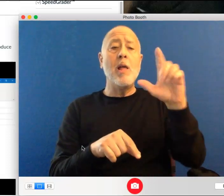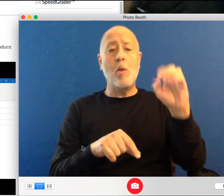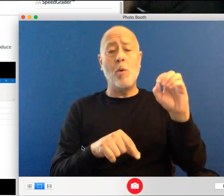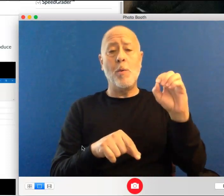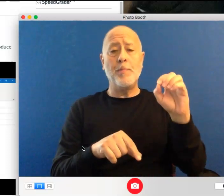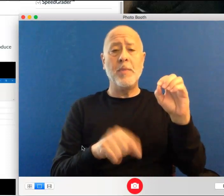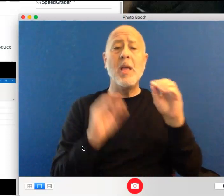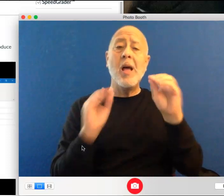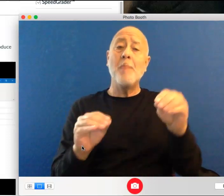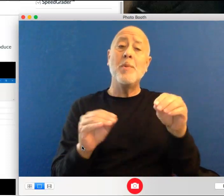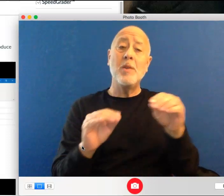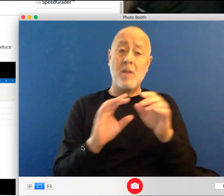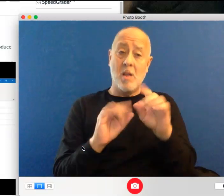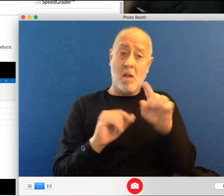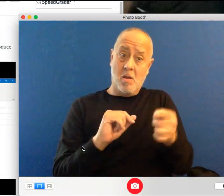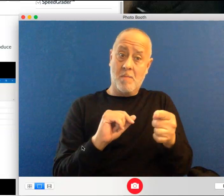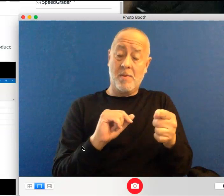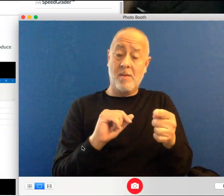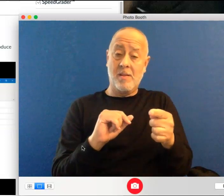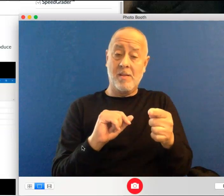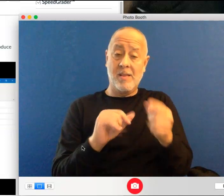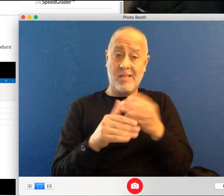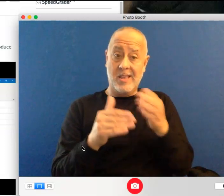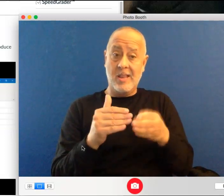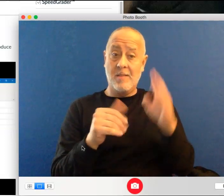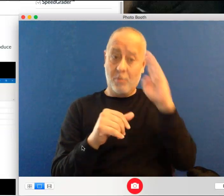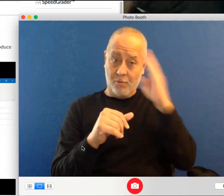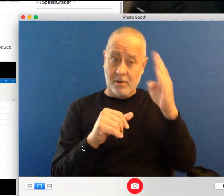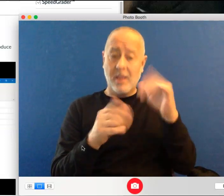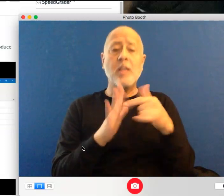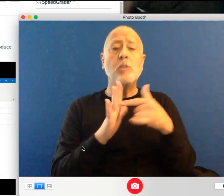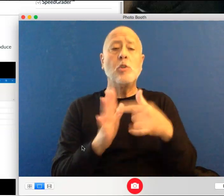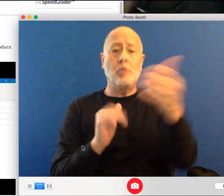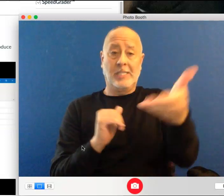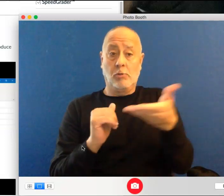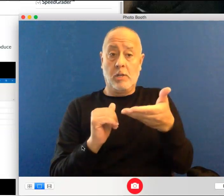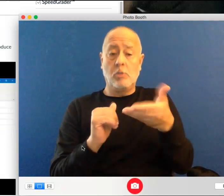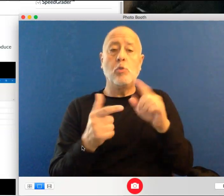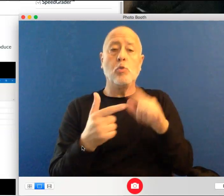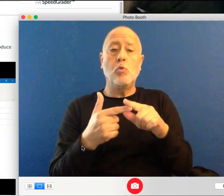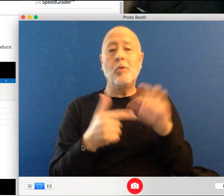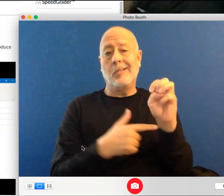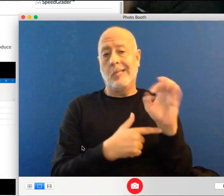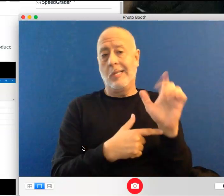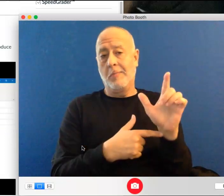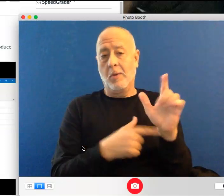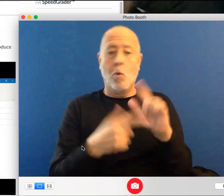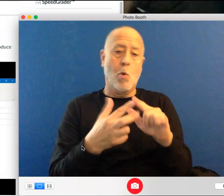I put a comma at the end of my greetings because that's showing the introduction into my letter or my email.